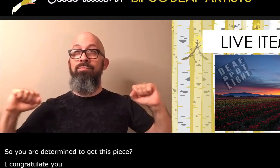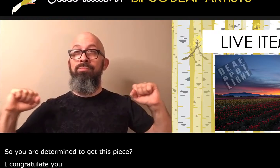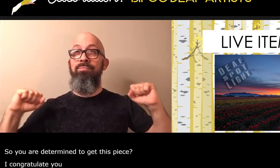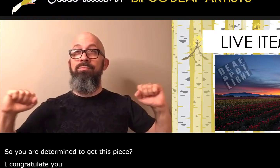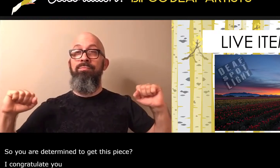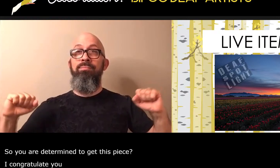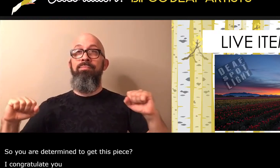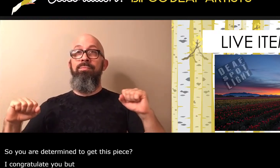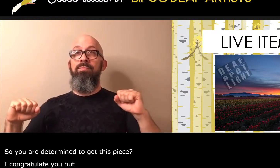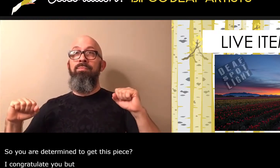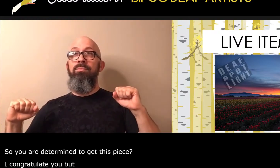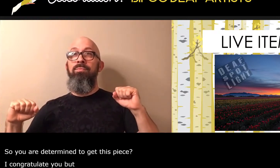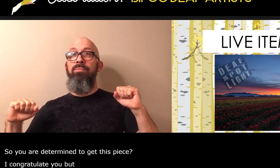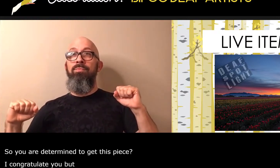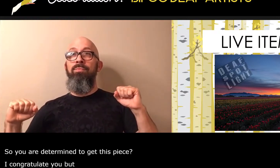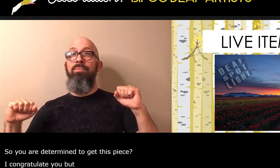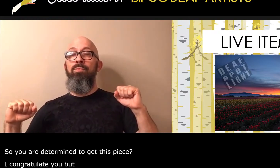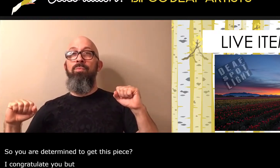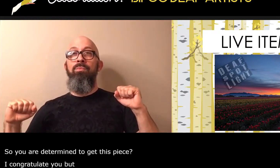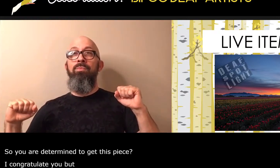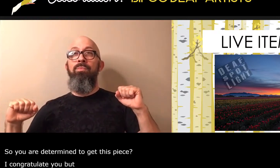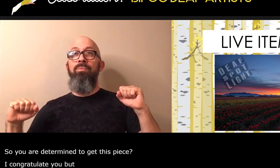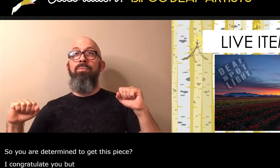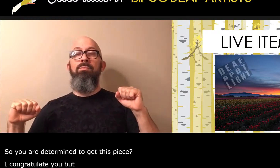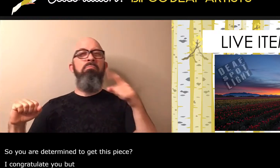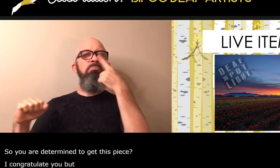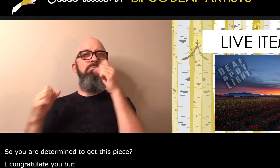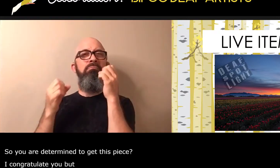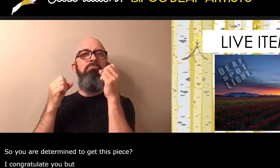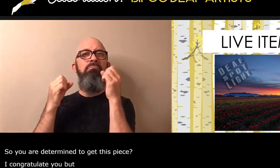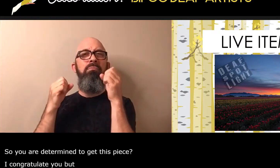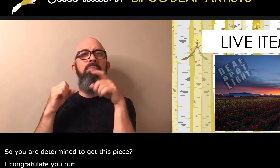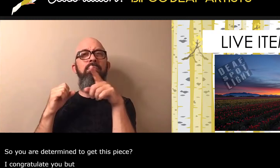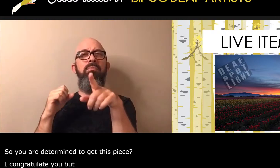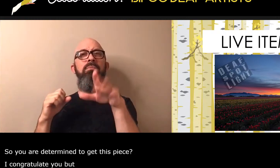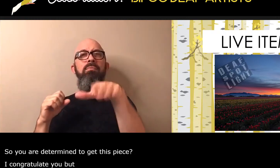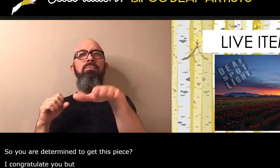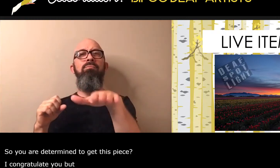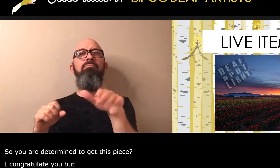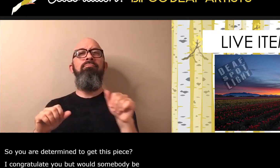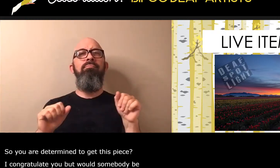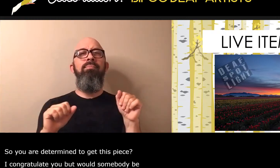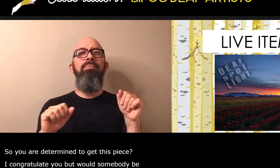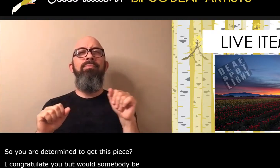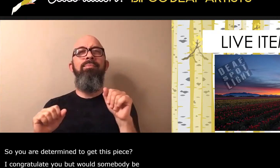make it go up to 350? Are we keeping this going?